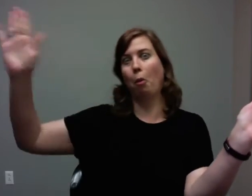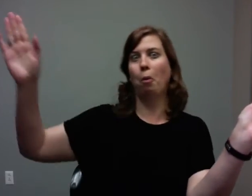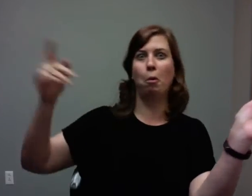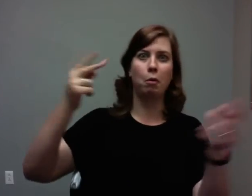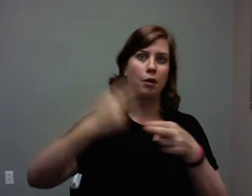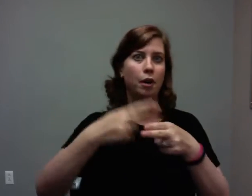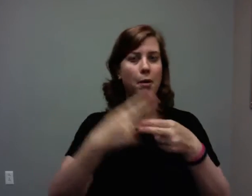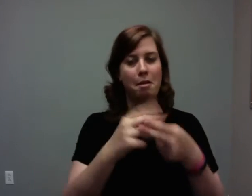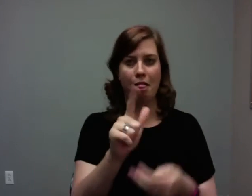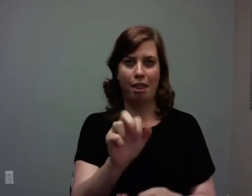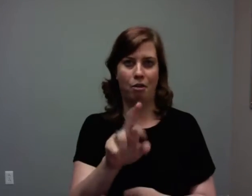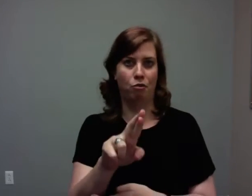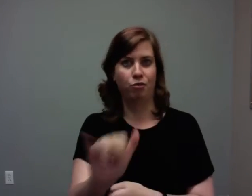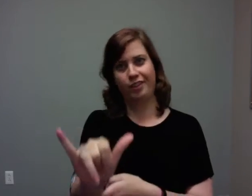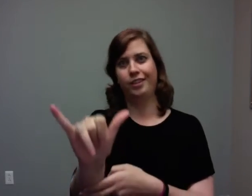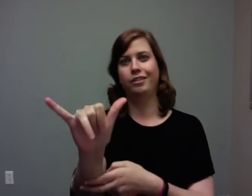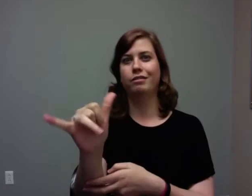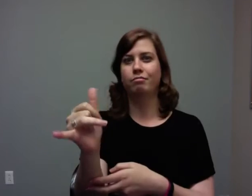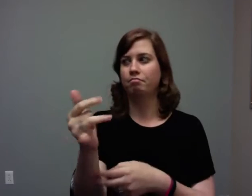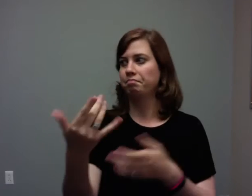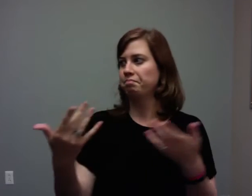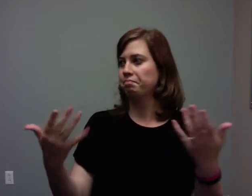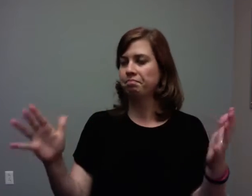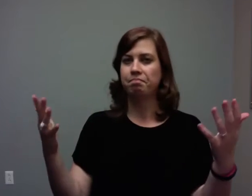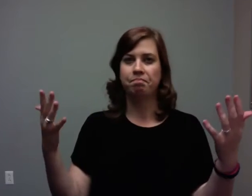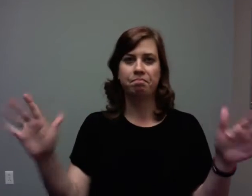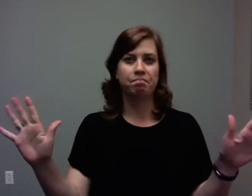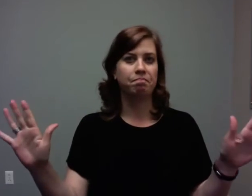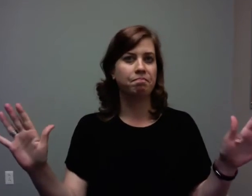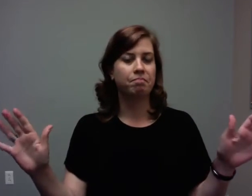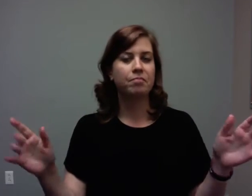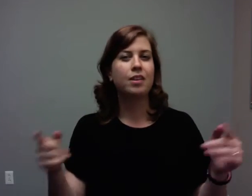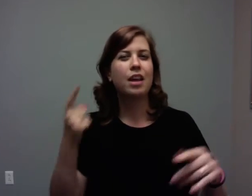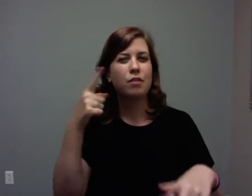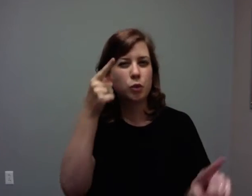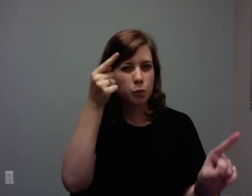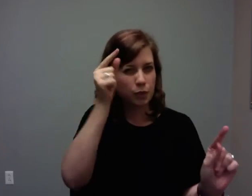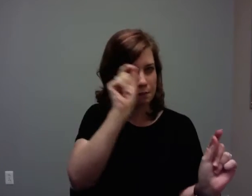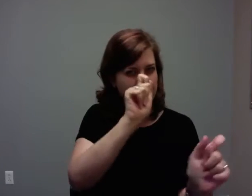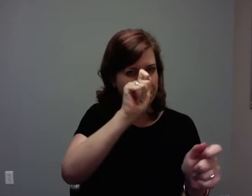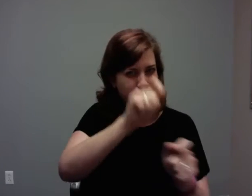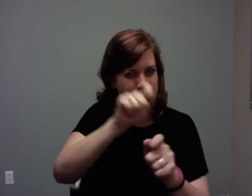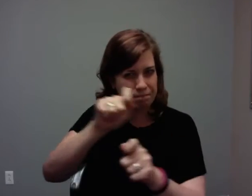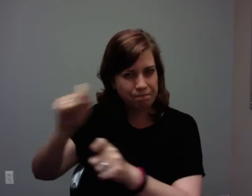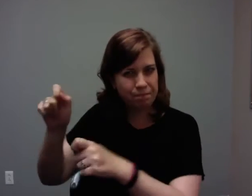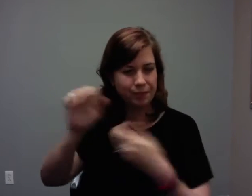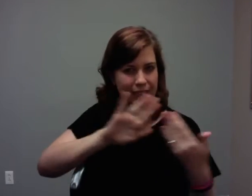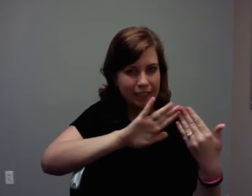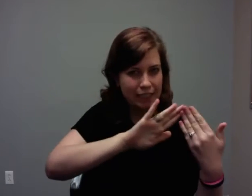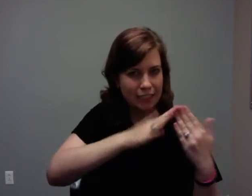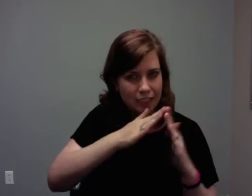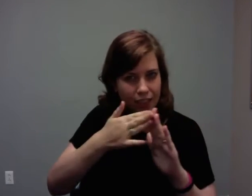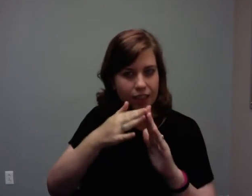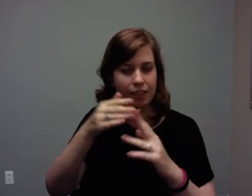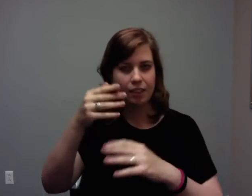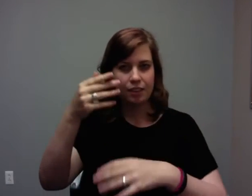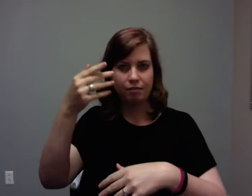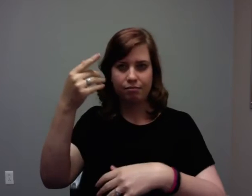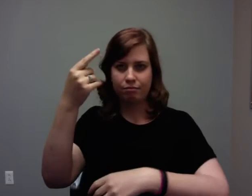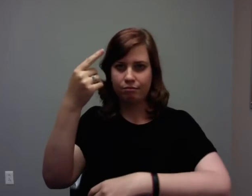say enough. You've got to give specifics. The city you were born in, the date,